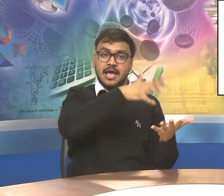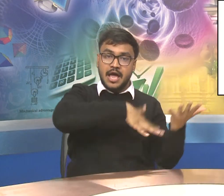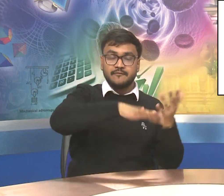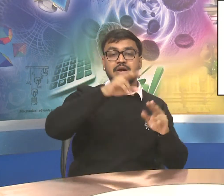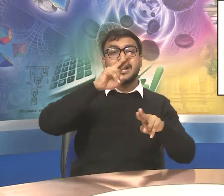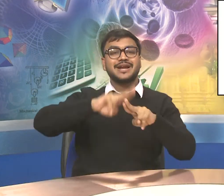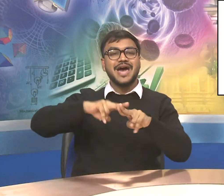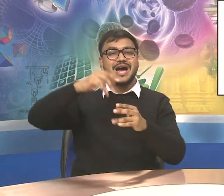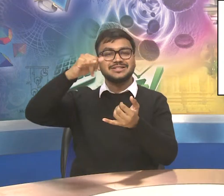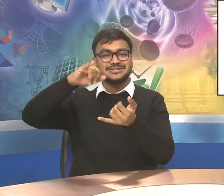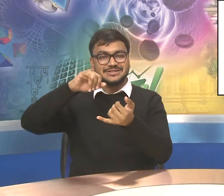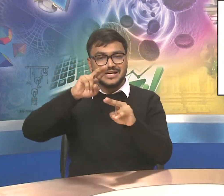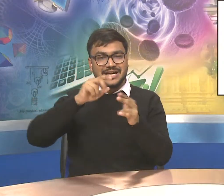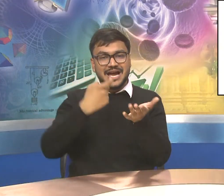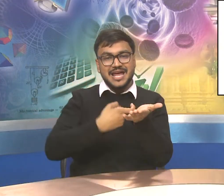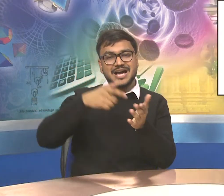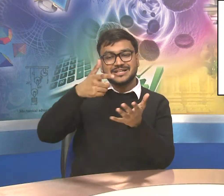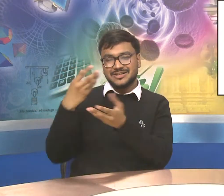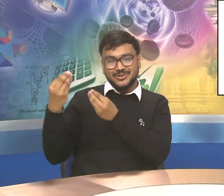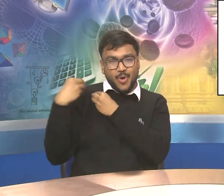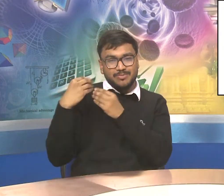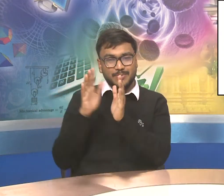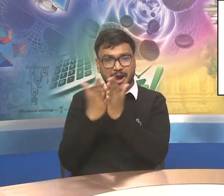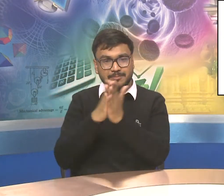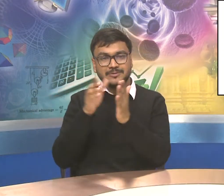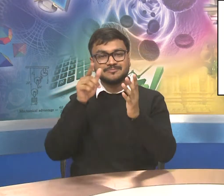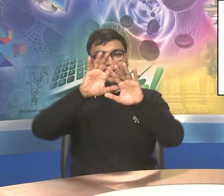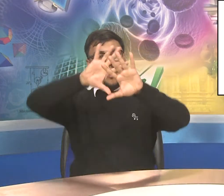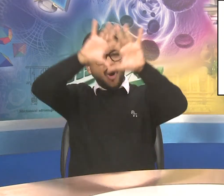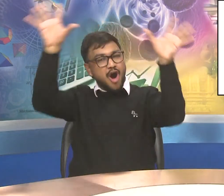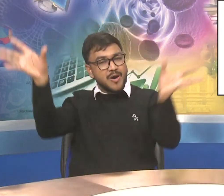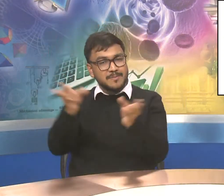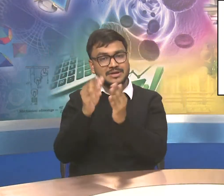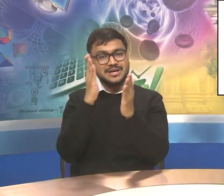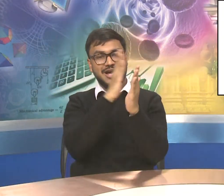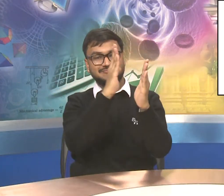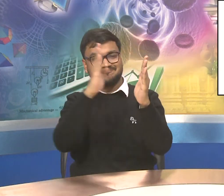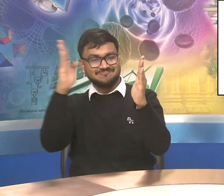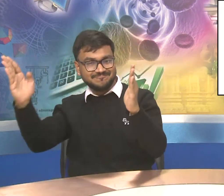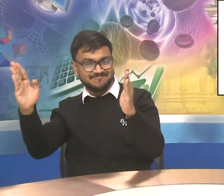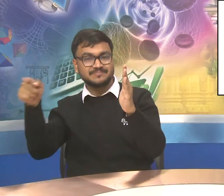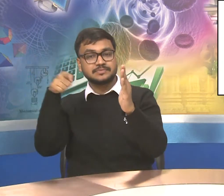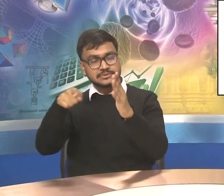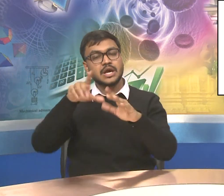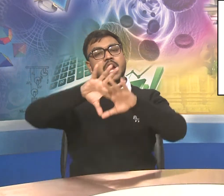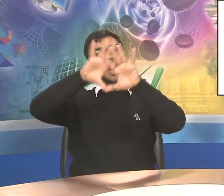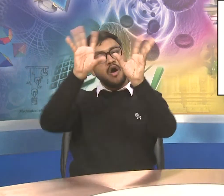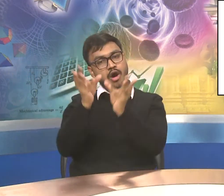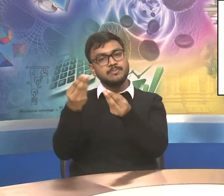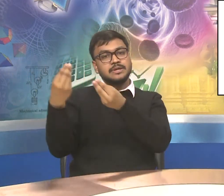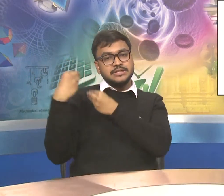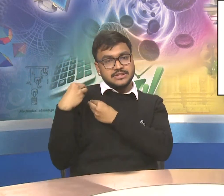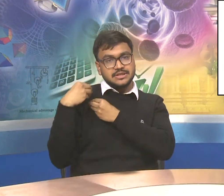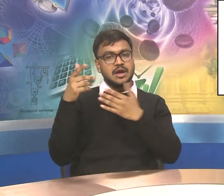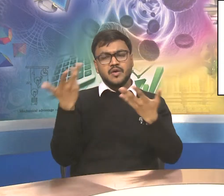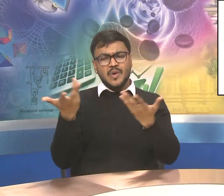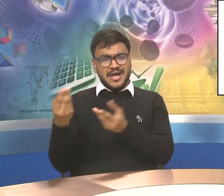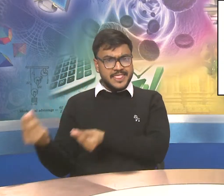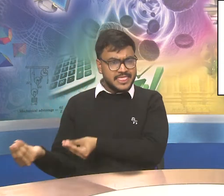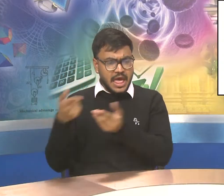Assistance in the use of library and library tools. Readers need directional and guidance, so they help them